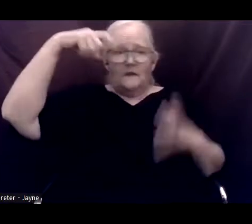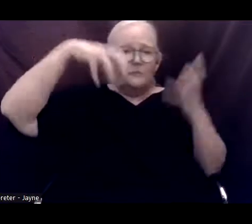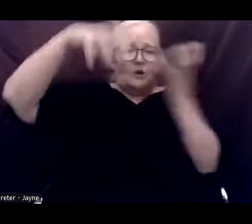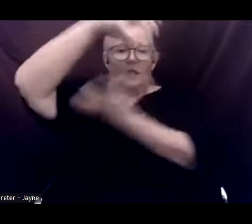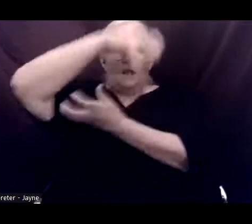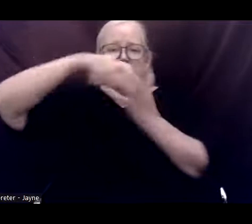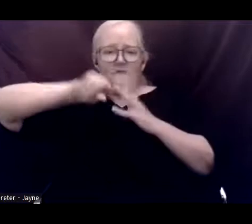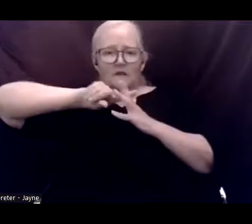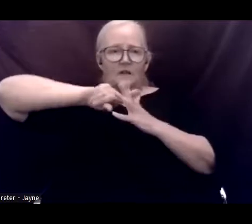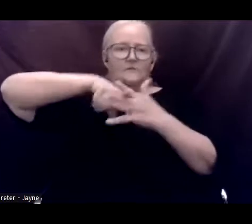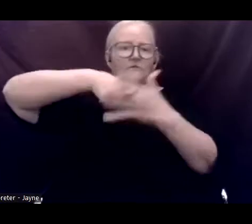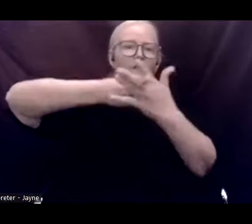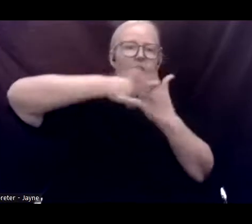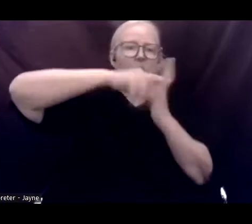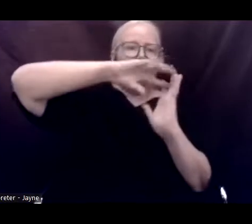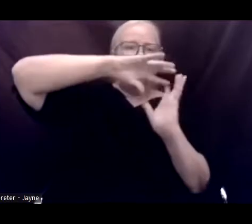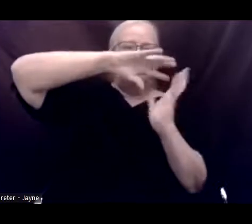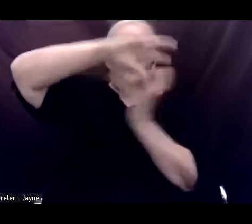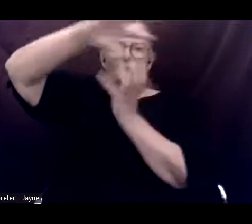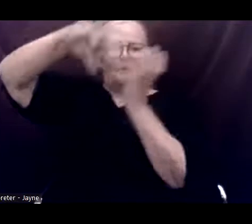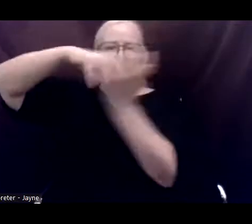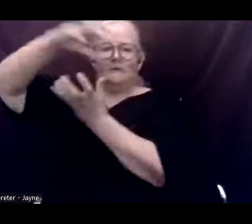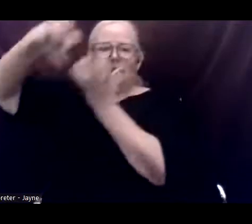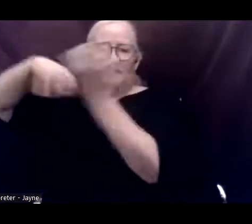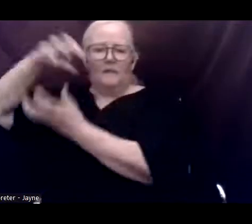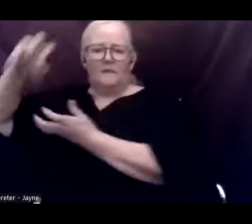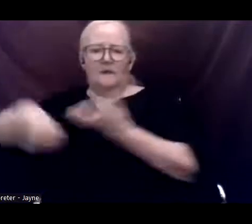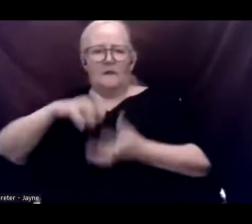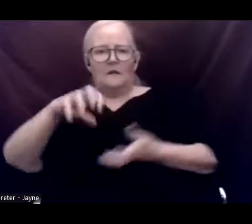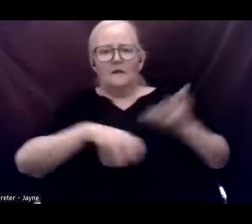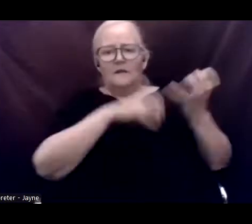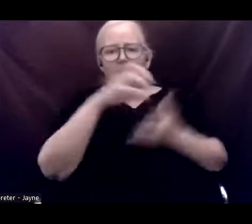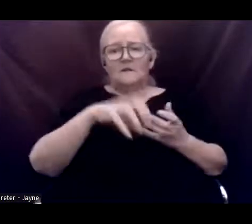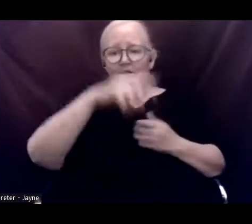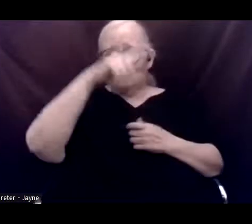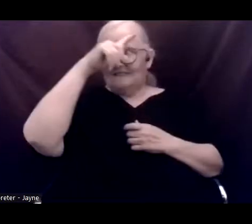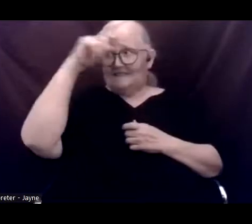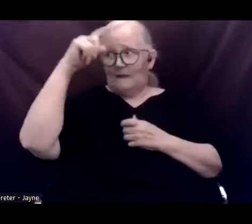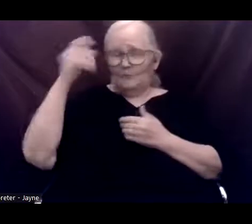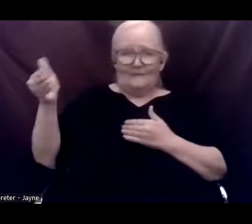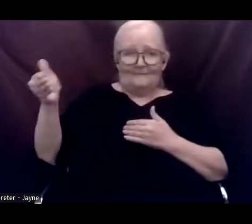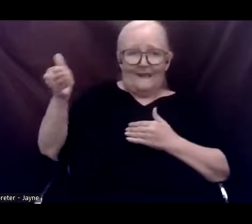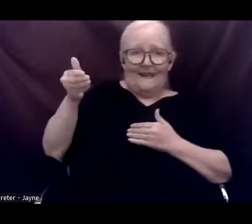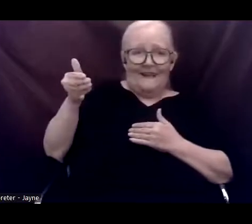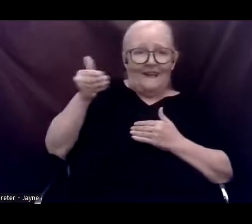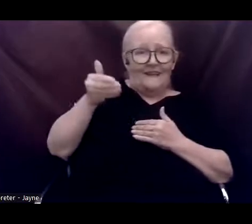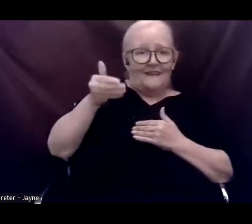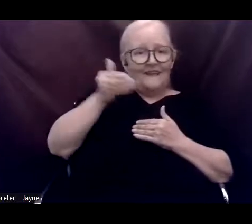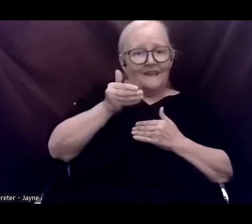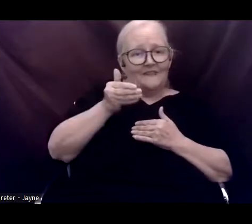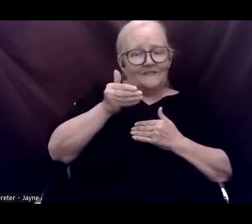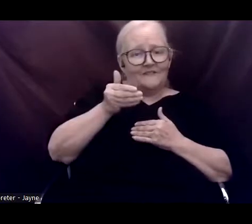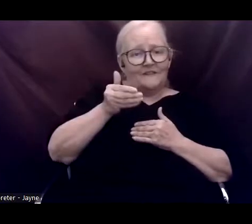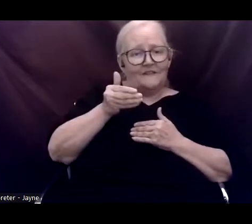Vernal clouds have turned the star wheels, summer is upon